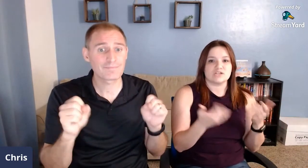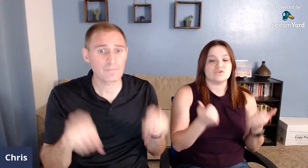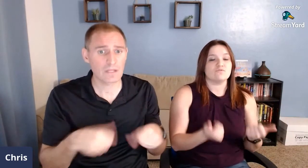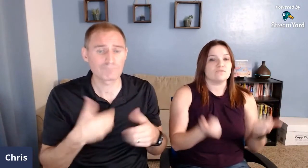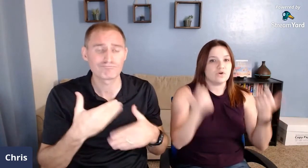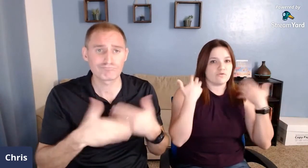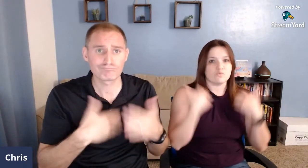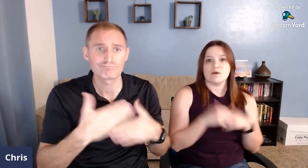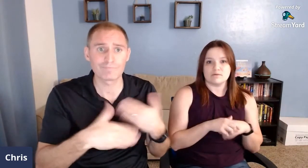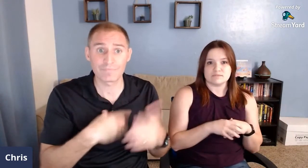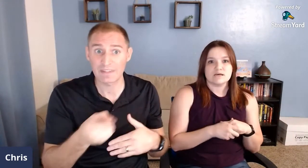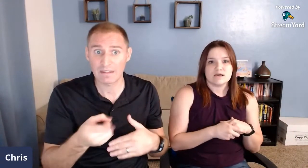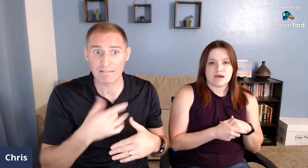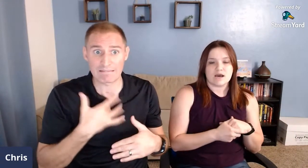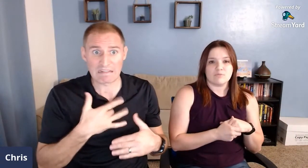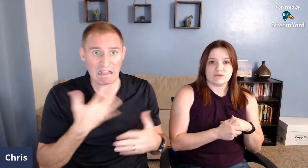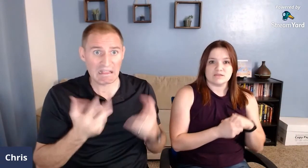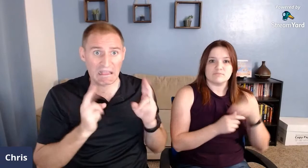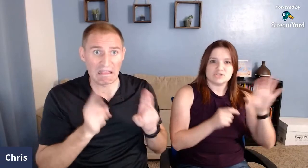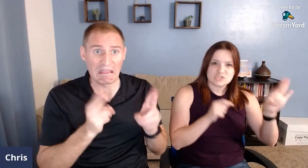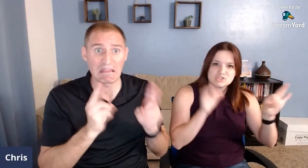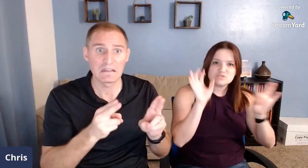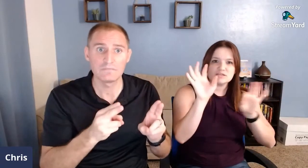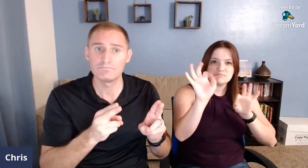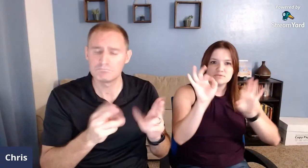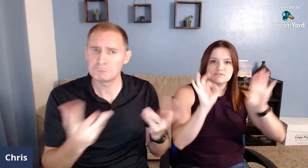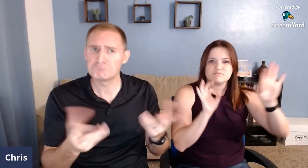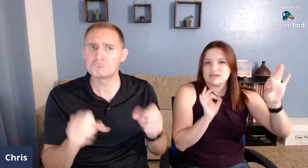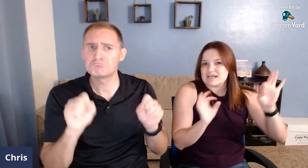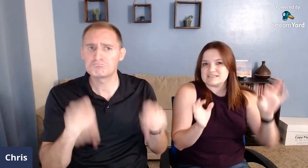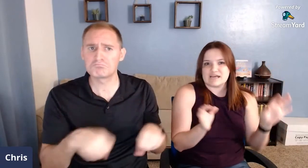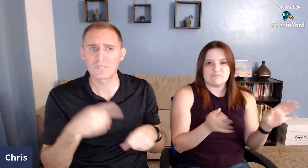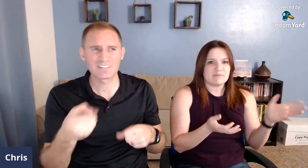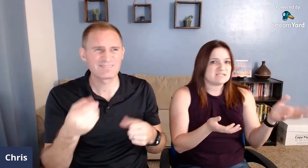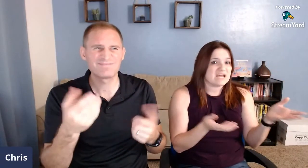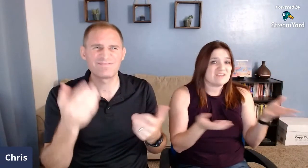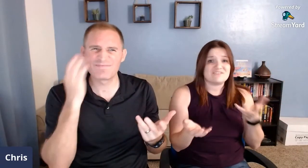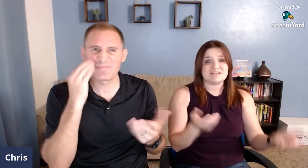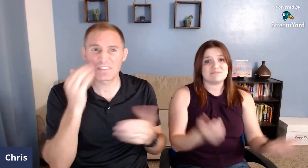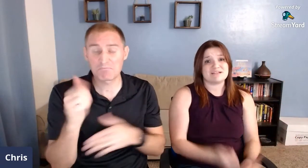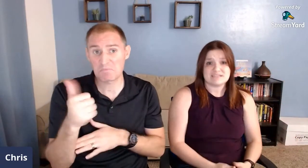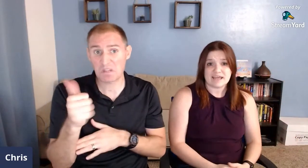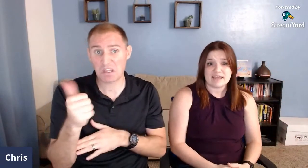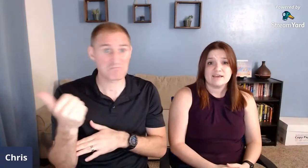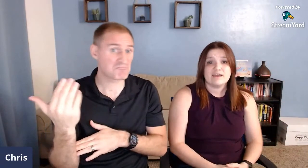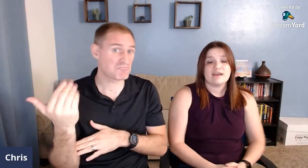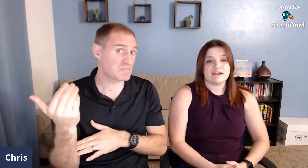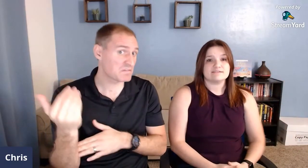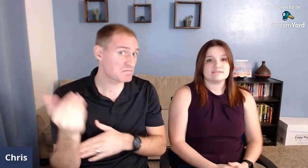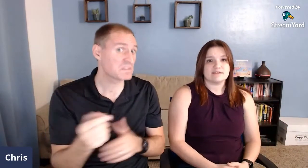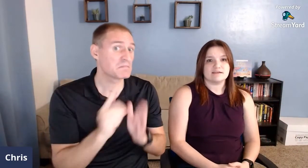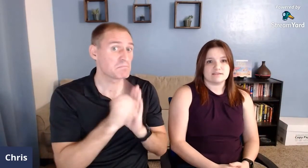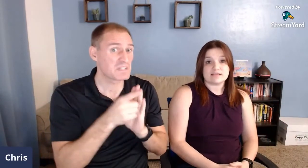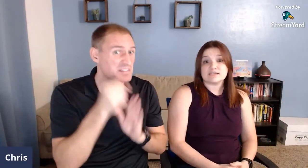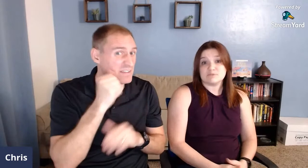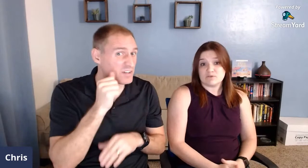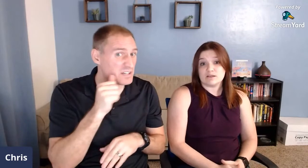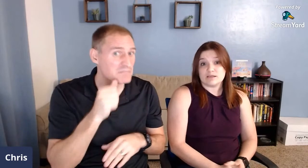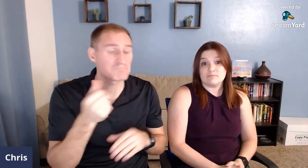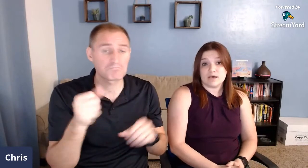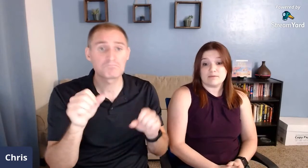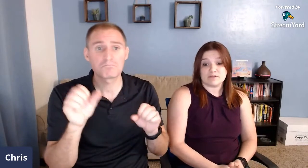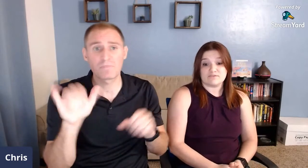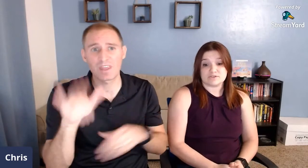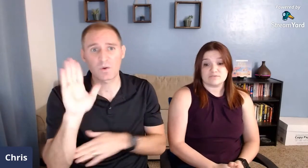feel rushed and don't feel overwhelmed with it. But just do some, like I said, maybe 10, 15 minutes a day, and that's gonna